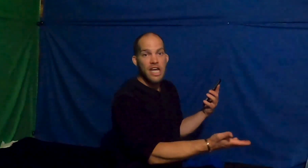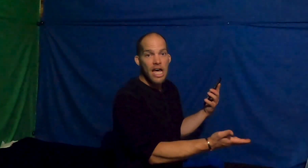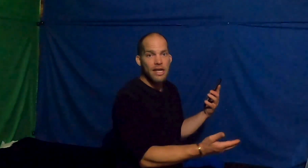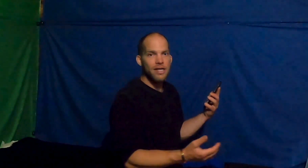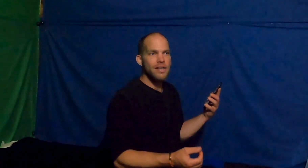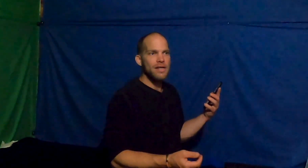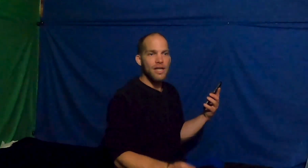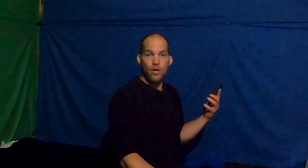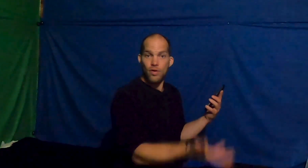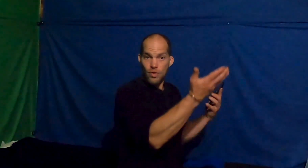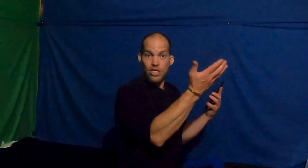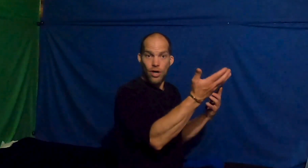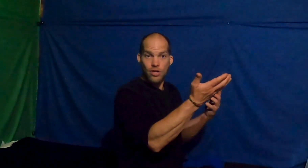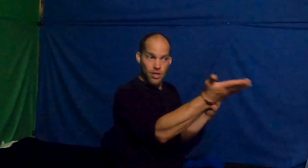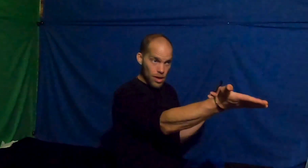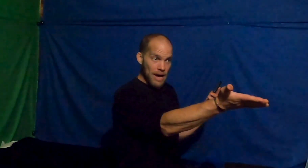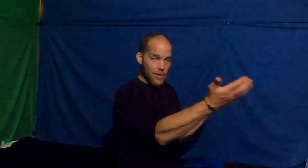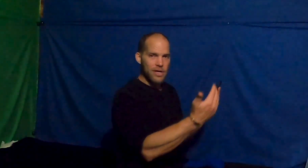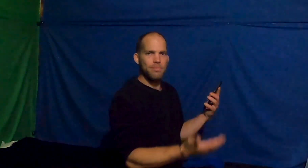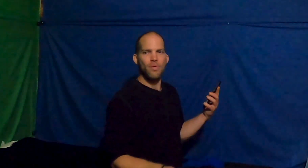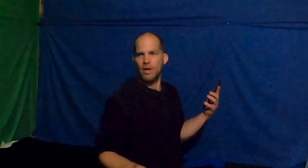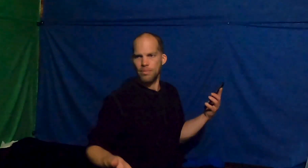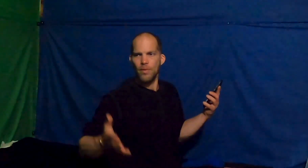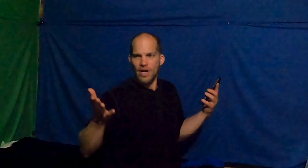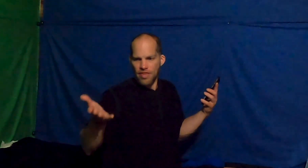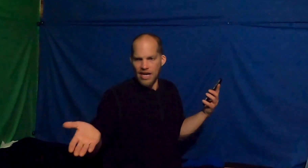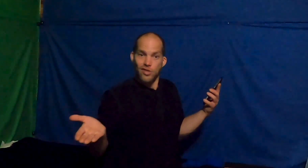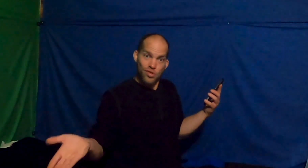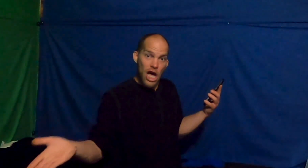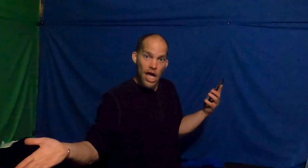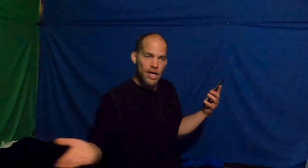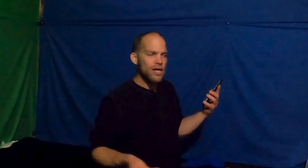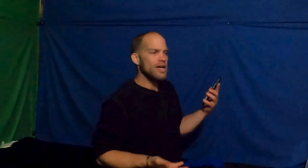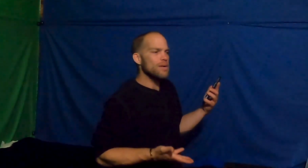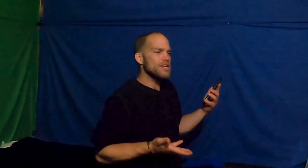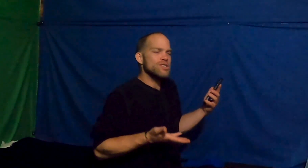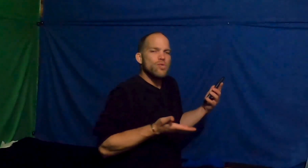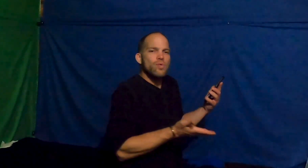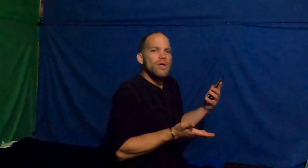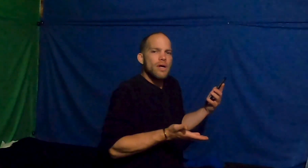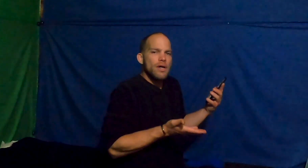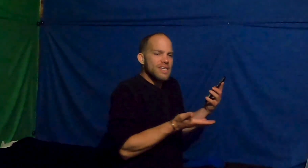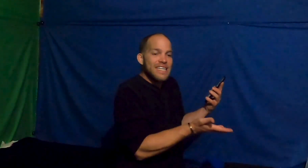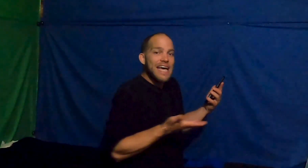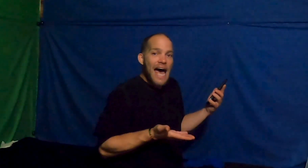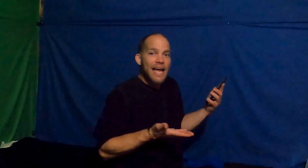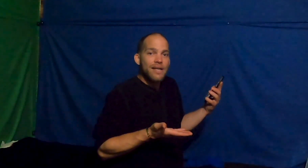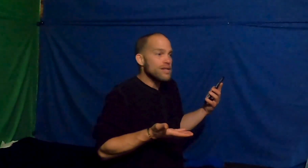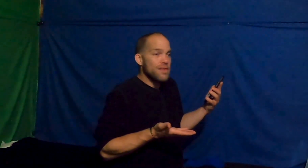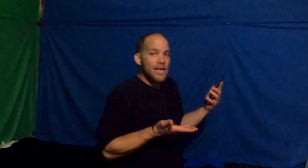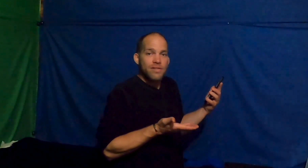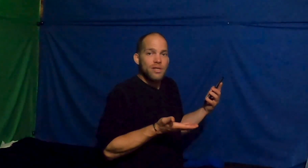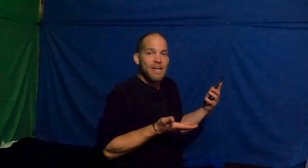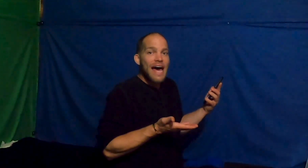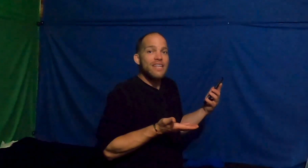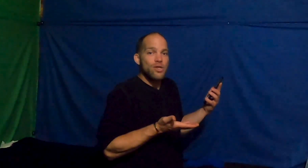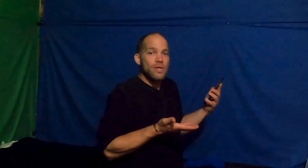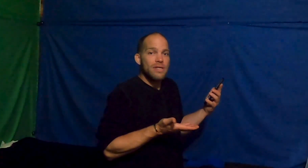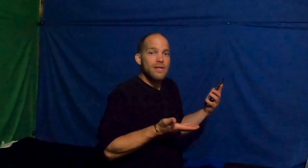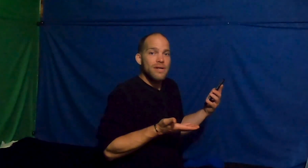dead, like you can recharge a battery, but when a thing is dead, it means to de-add. Nothing else can be added to it.